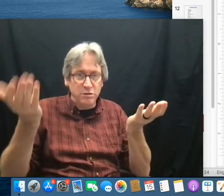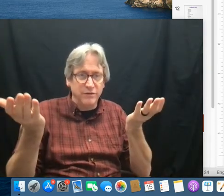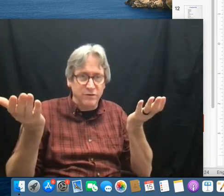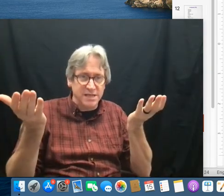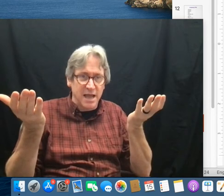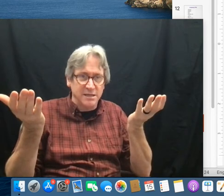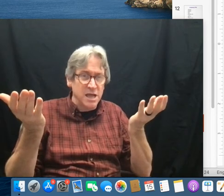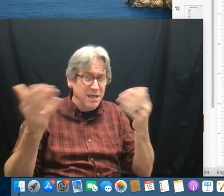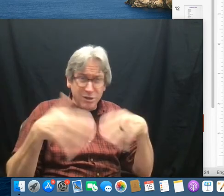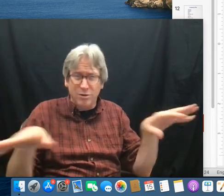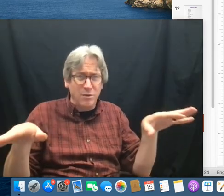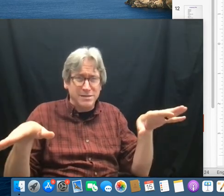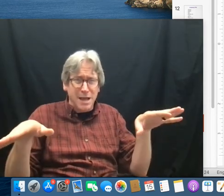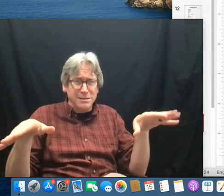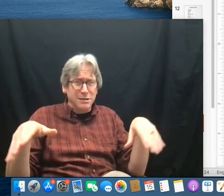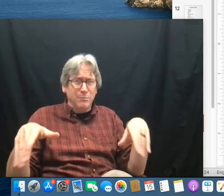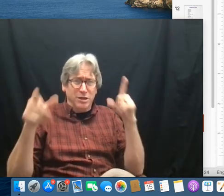And